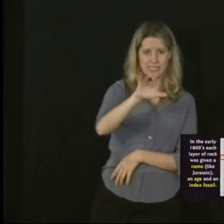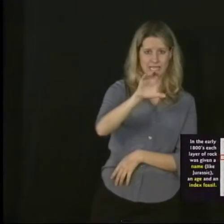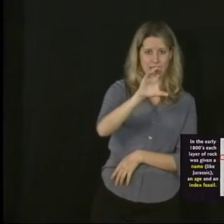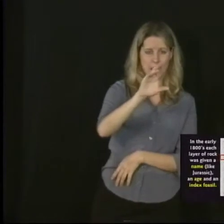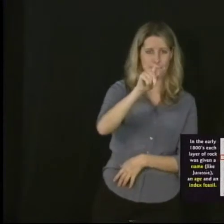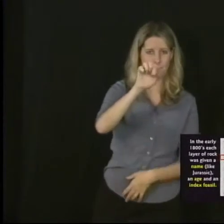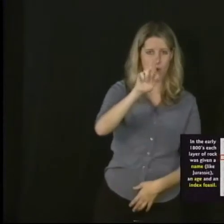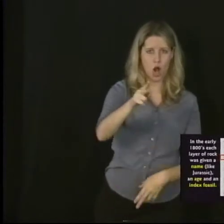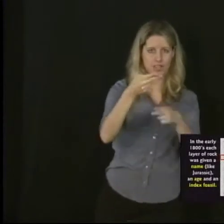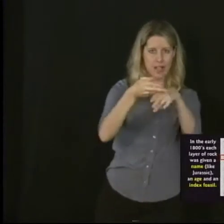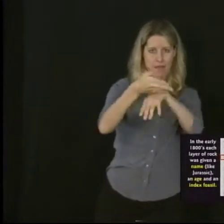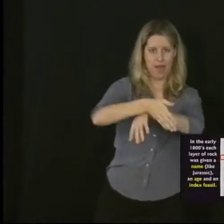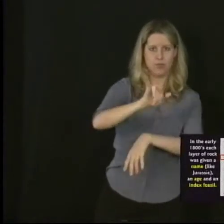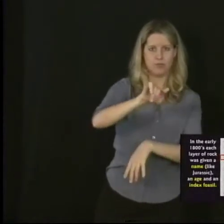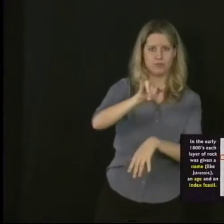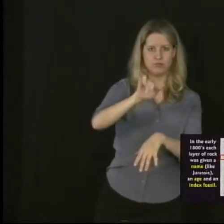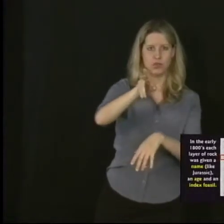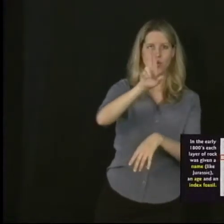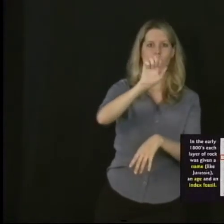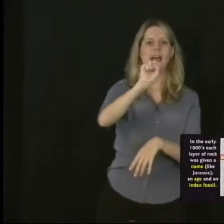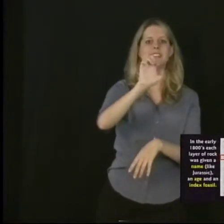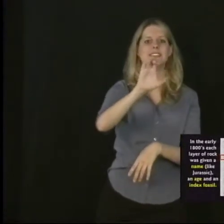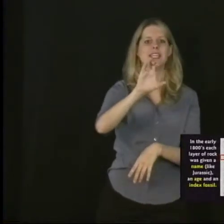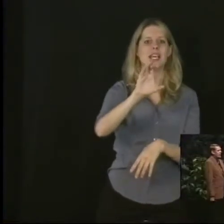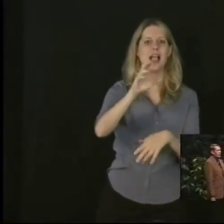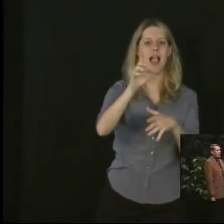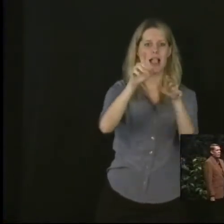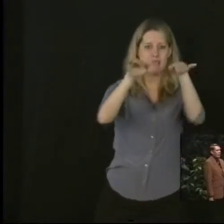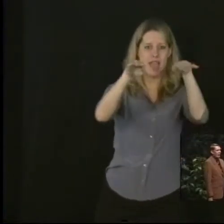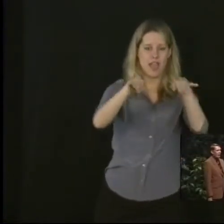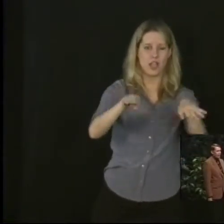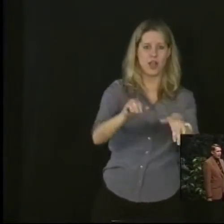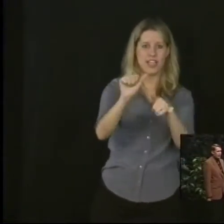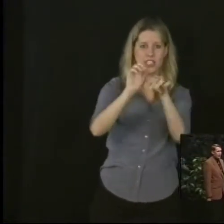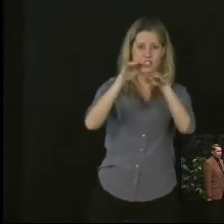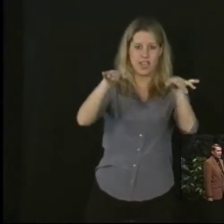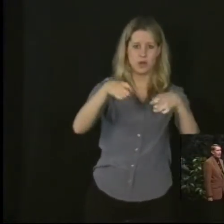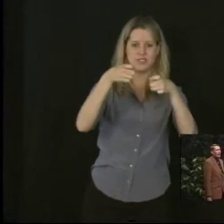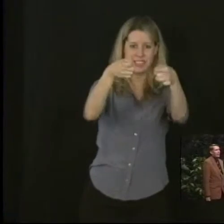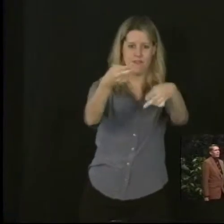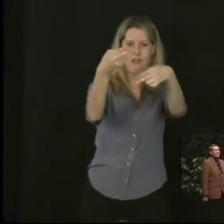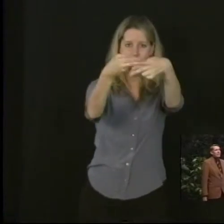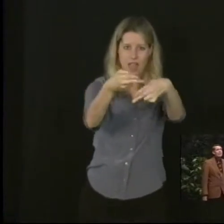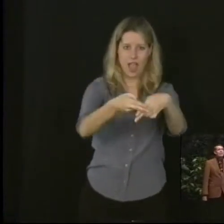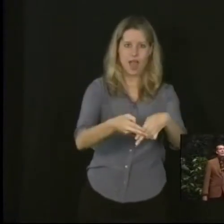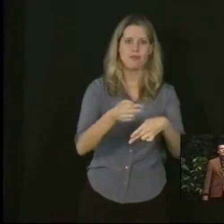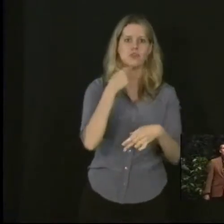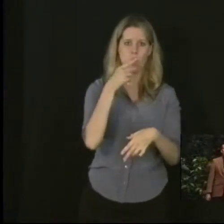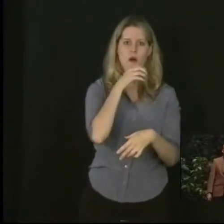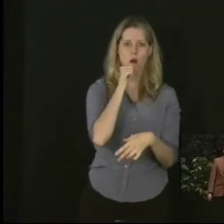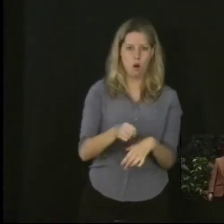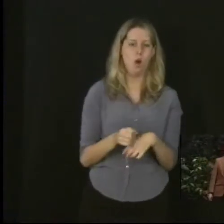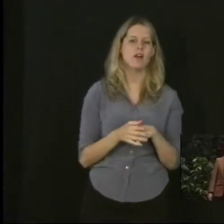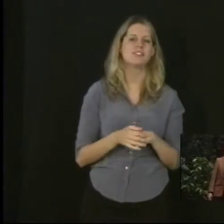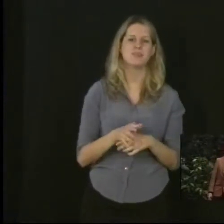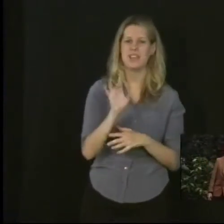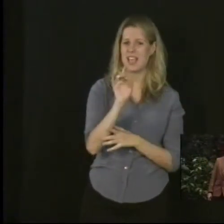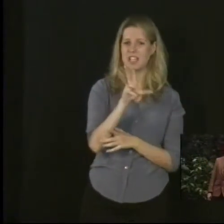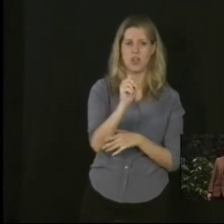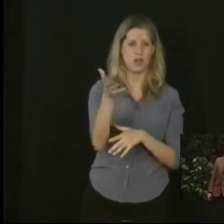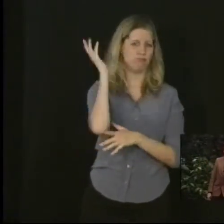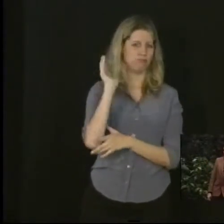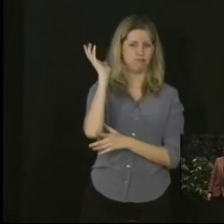layer. Each layer was given a name, and they told everybody how old it was. Now this was done in 1830, long before